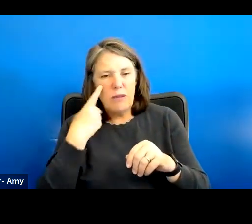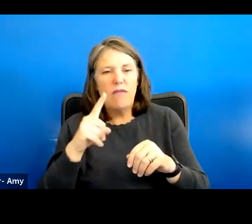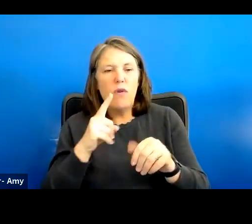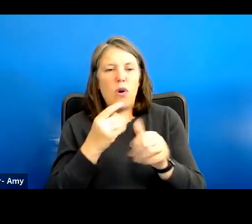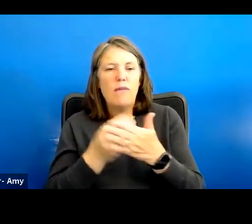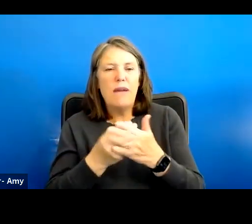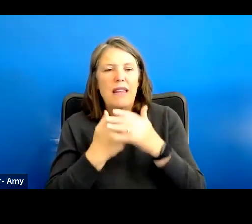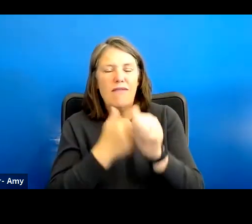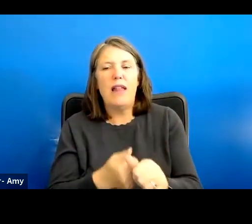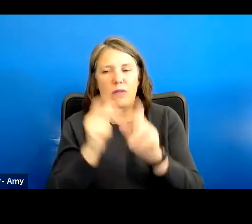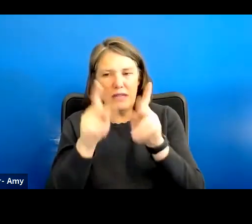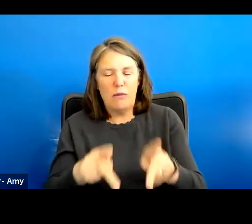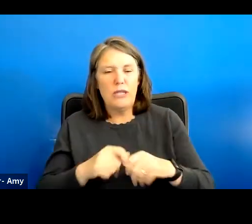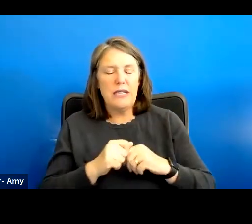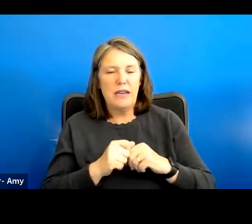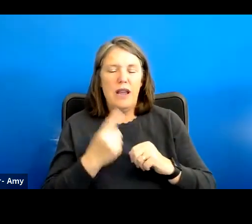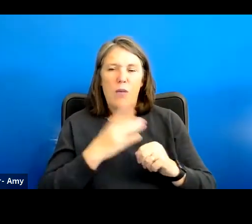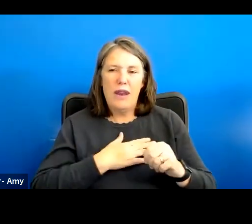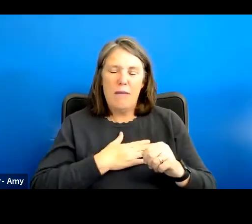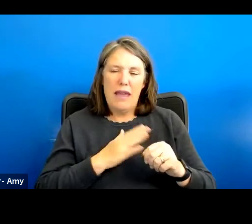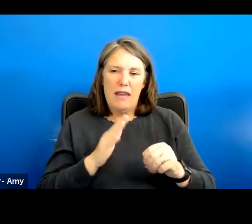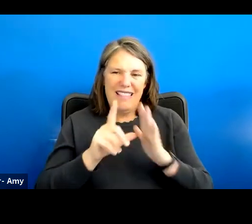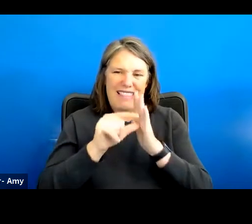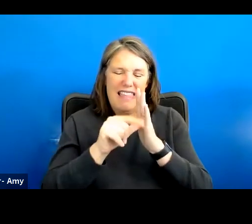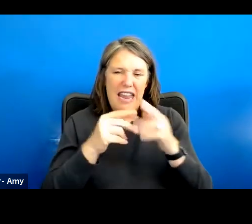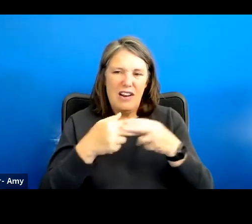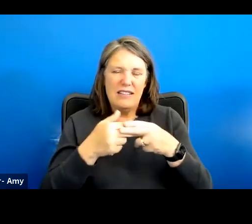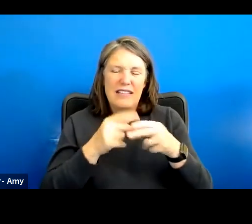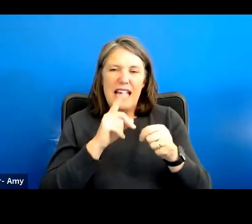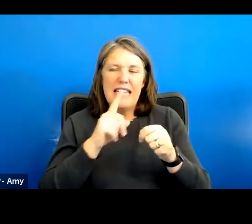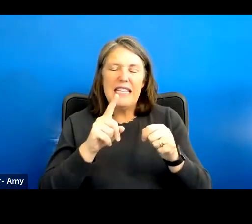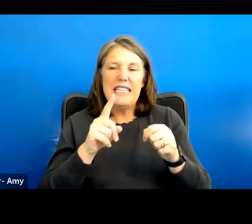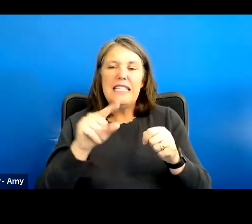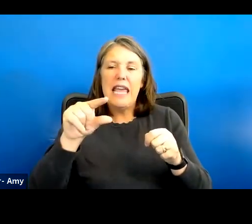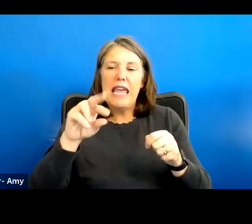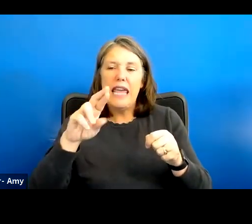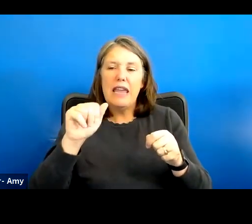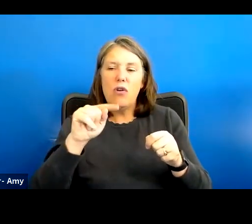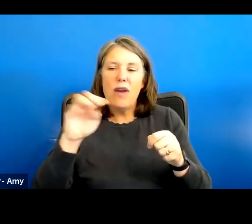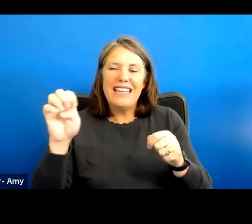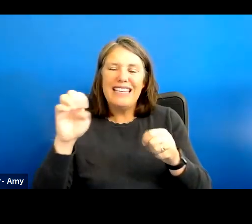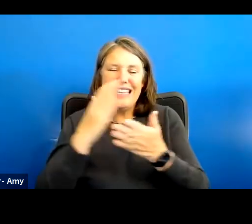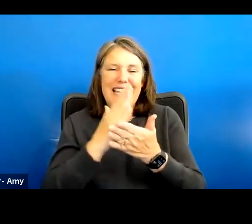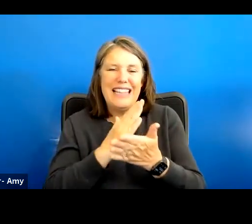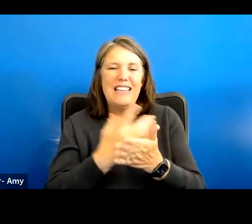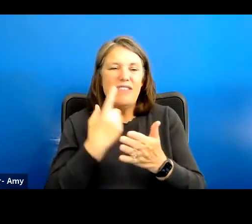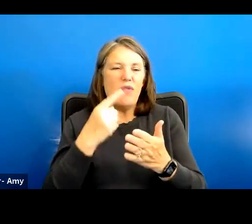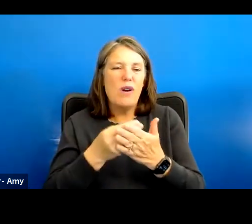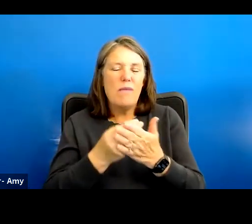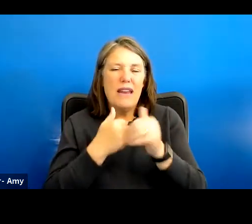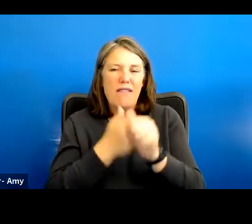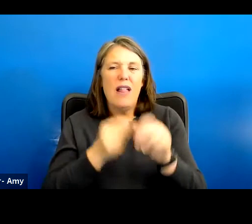resources that I provided in one of my later slides is a grantee list for Money Follows the Person. That is a list